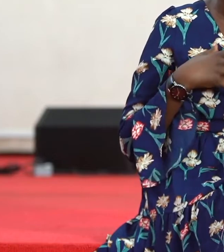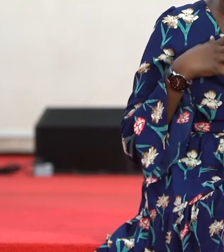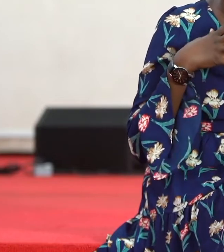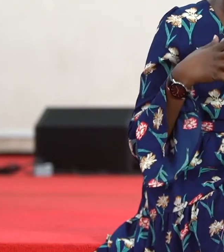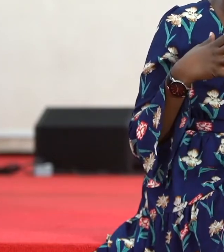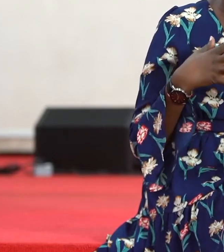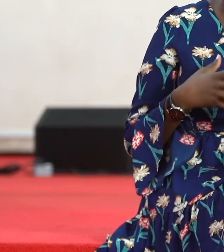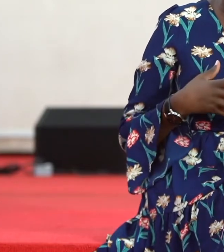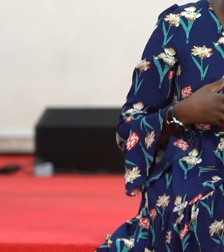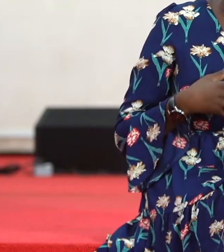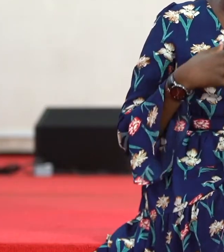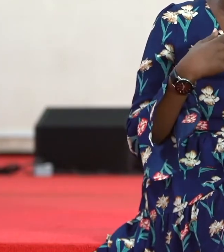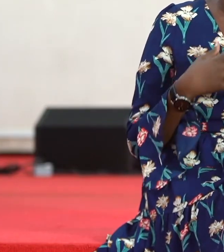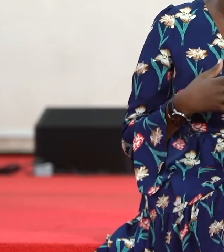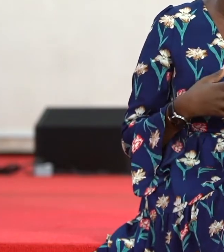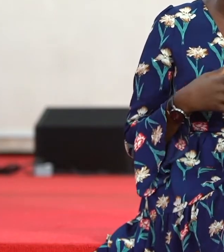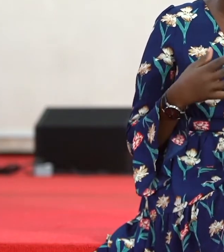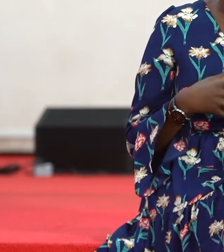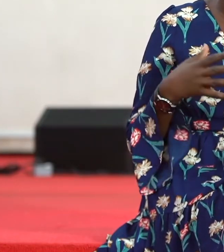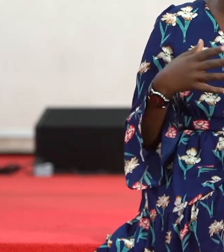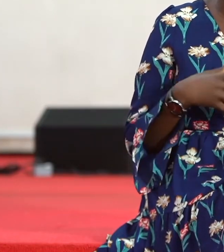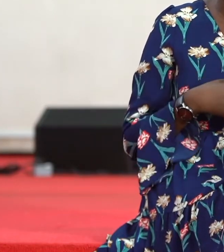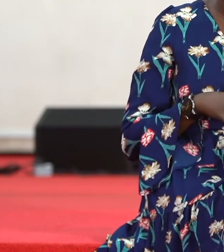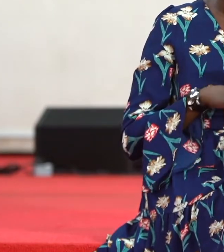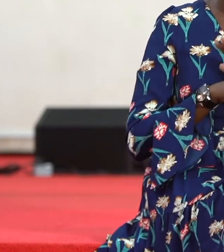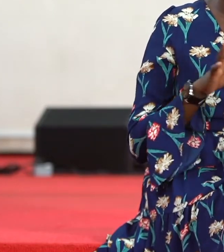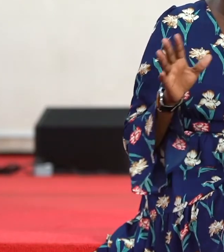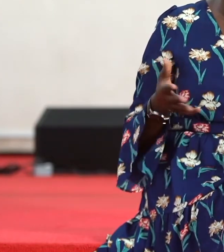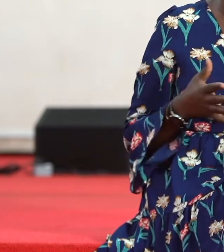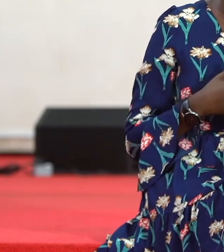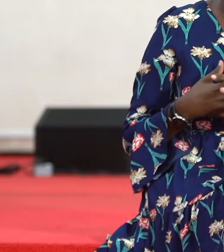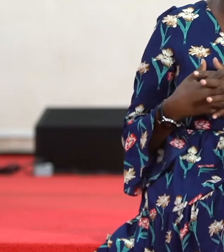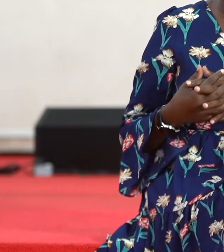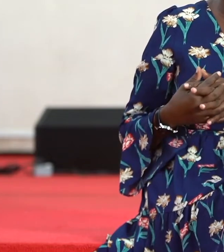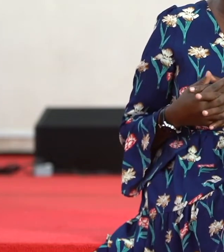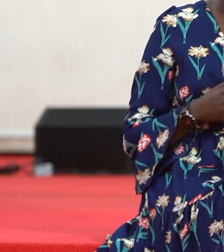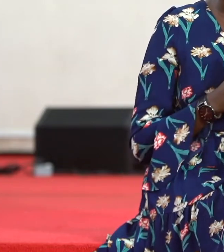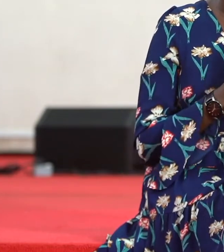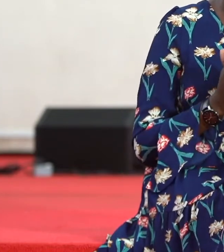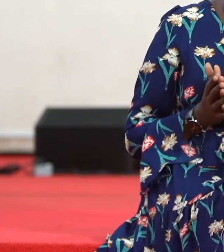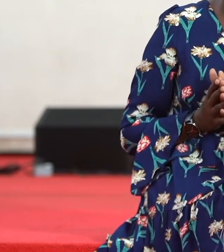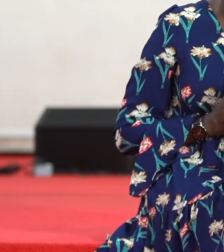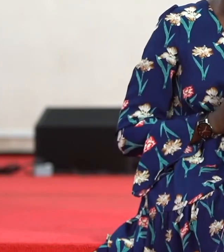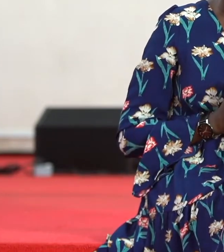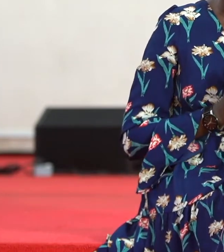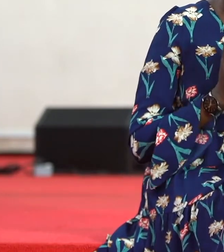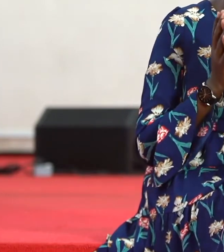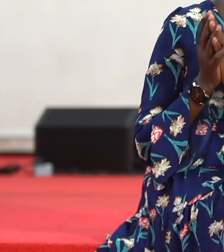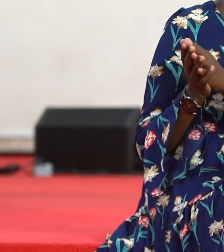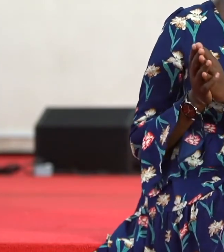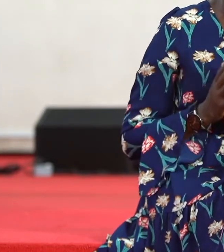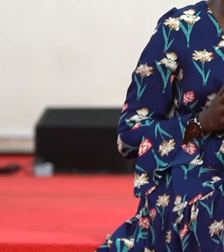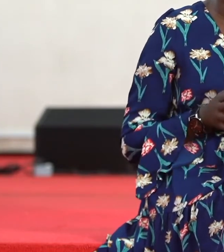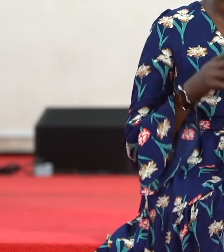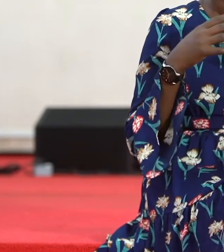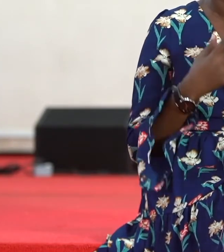that I belong to Jesus Christ and so that I'm able to enjoy all the incredible gifts that you've given to me. If you have